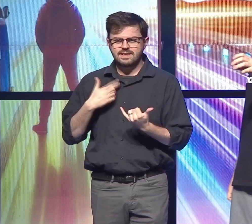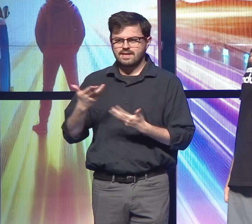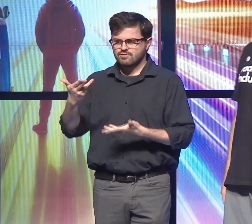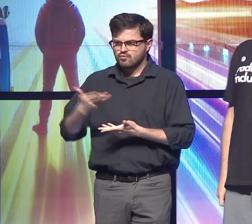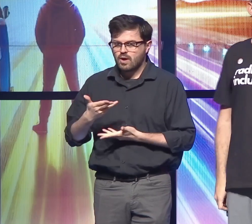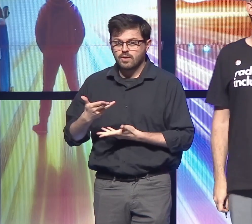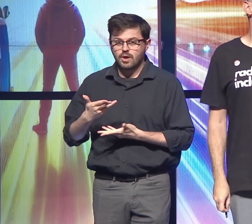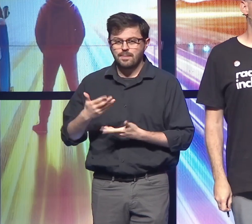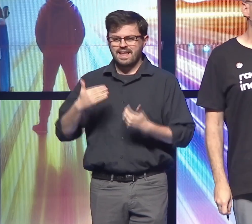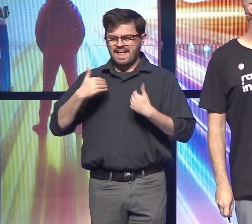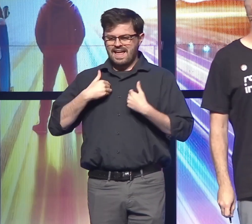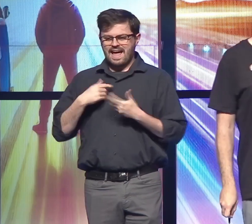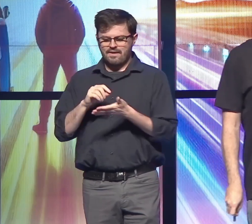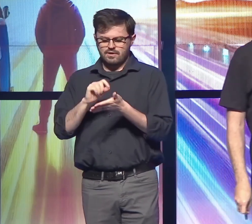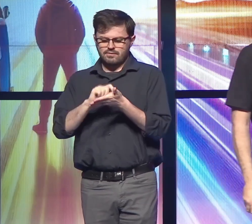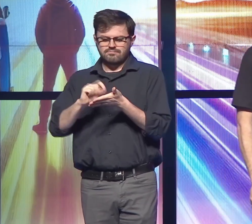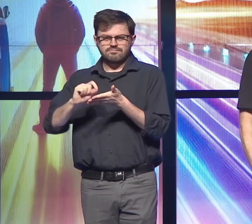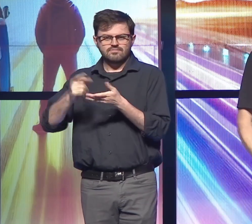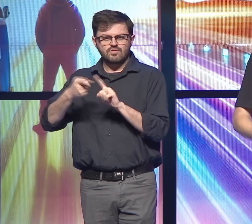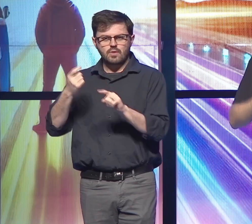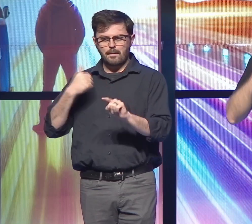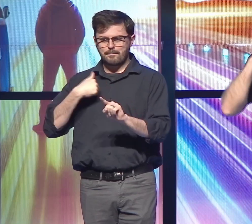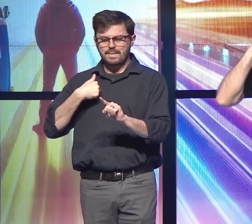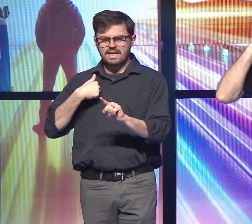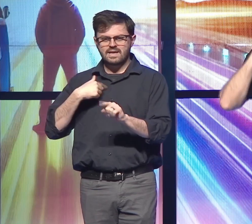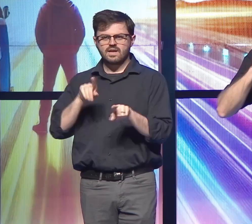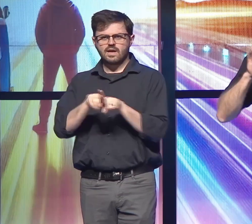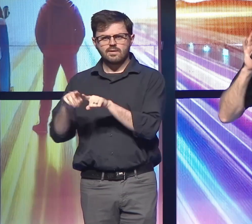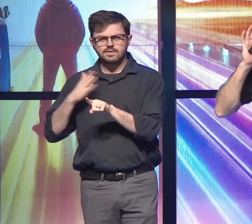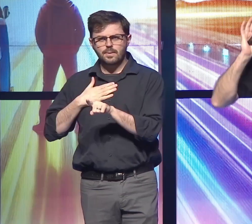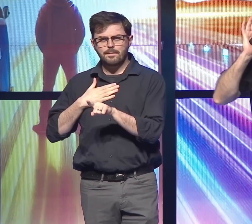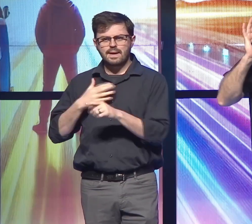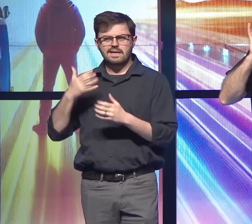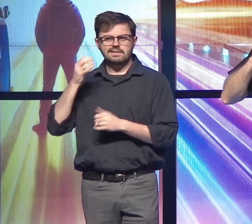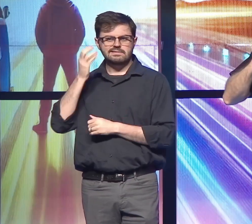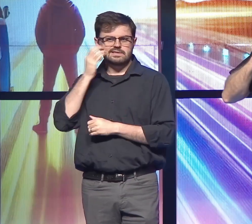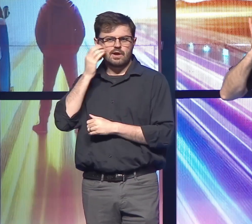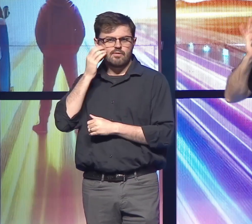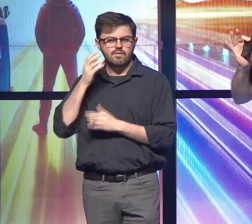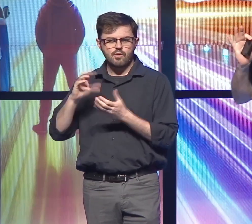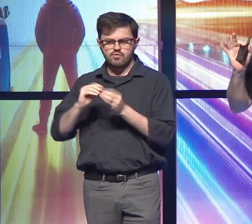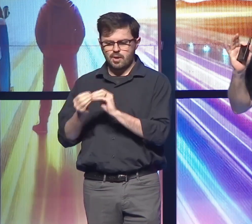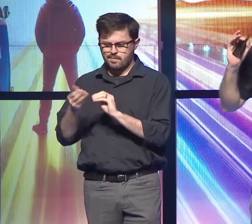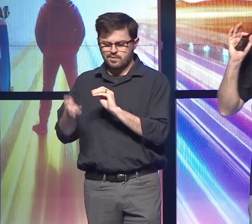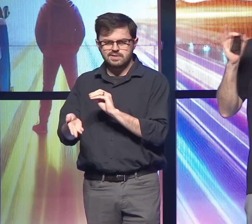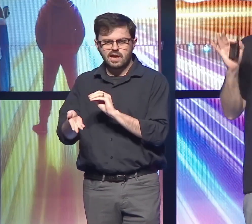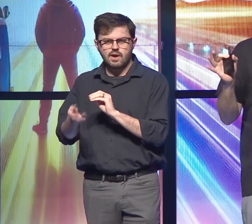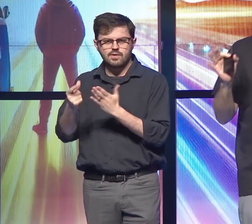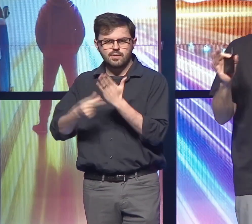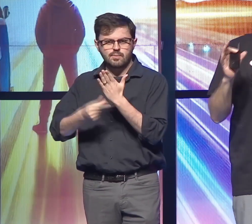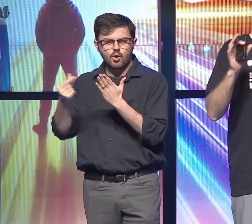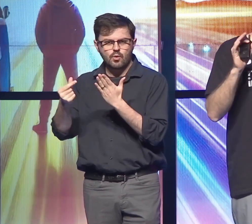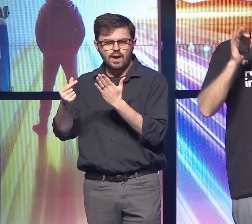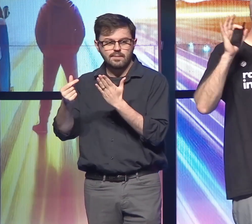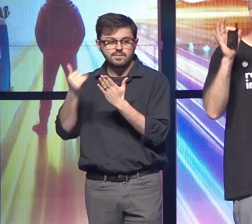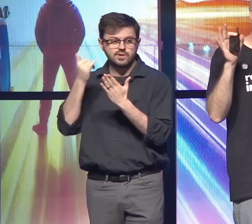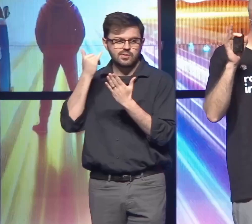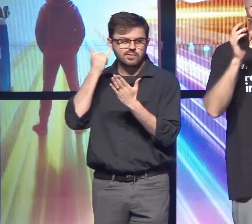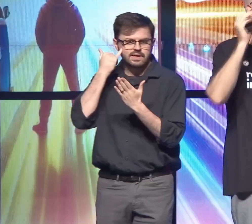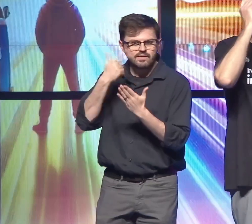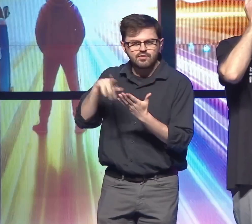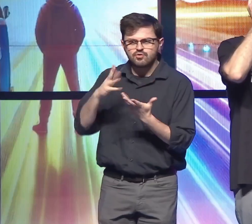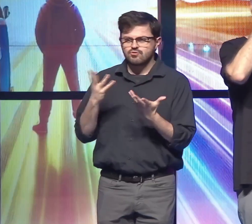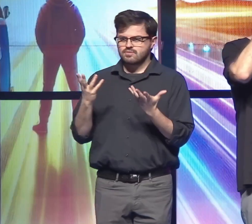is in there. If after today you have any, for whatever reason you decide to maybe stick around, or you